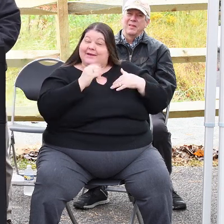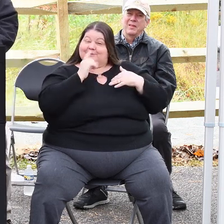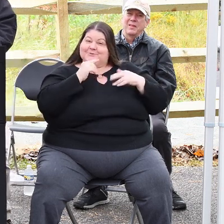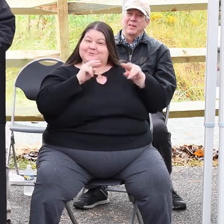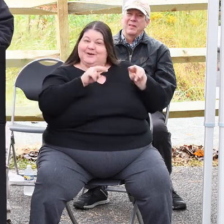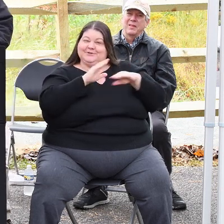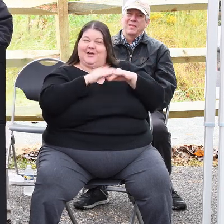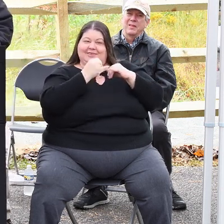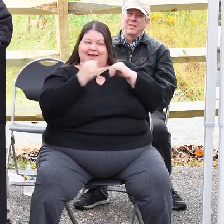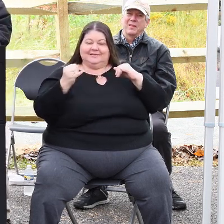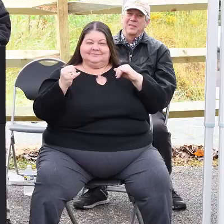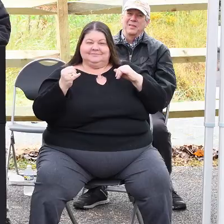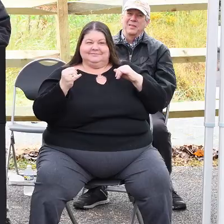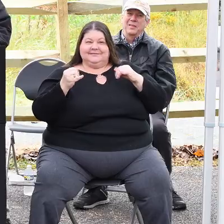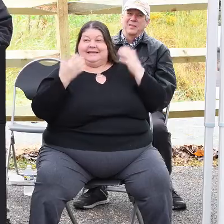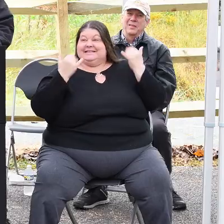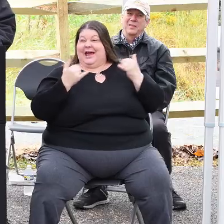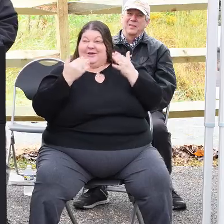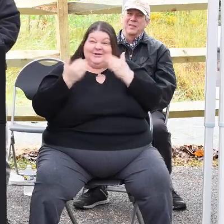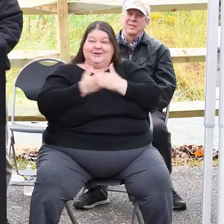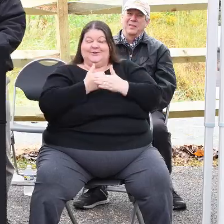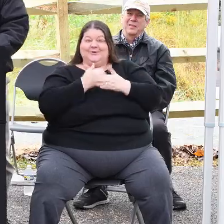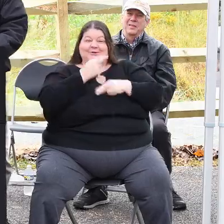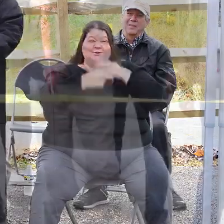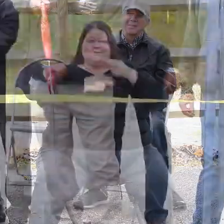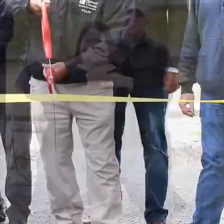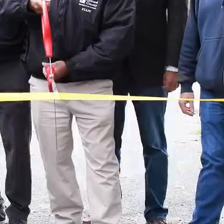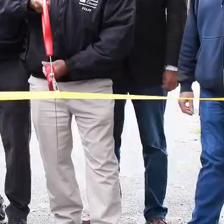open this new Universal Accessible